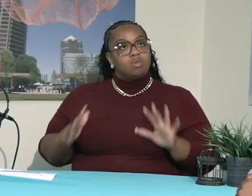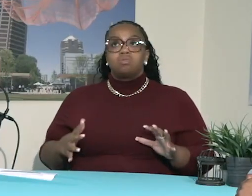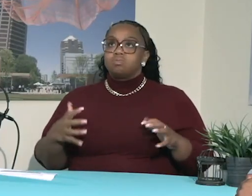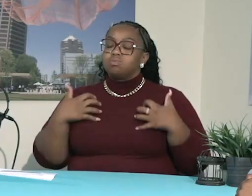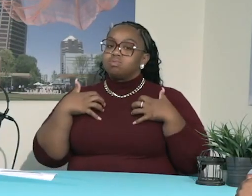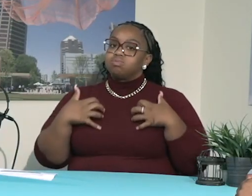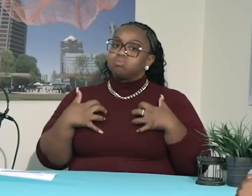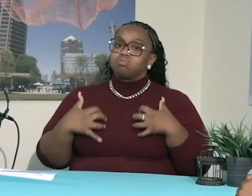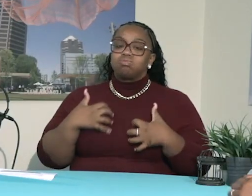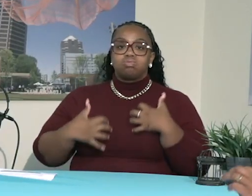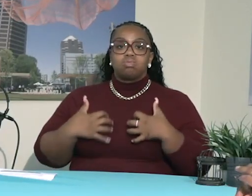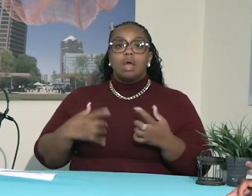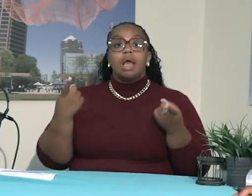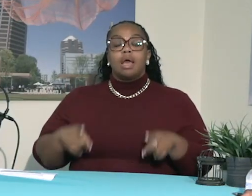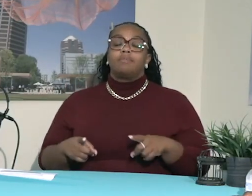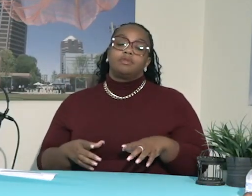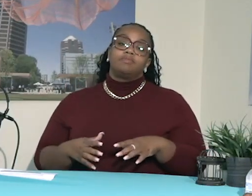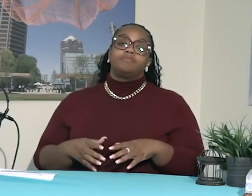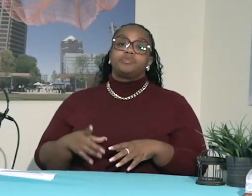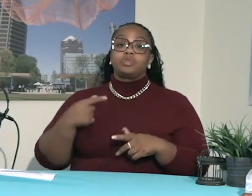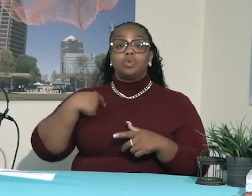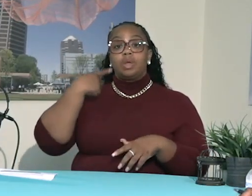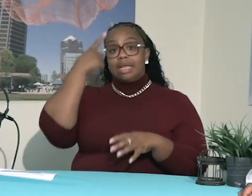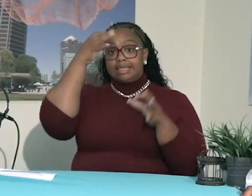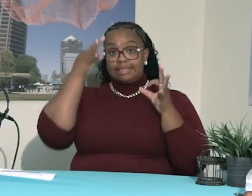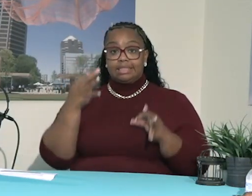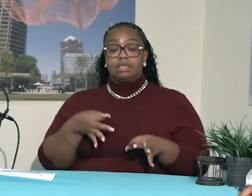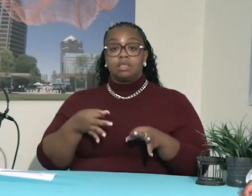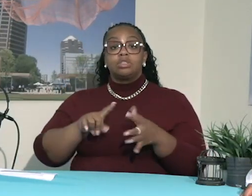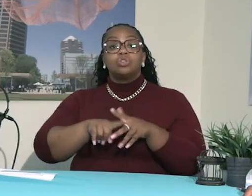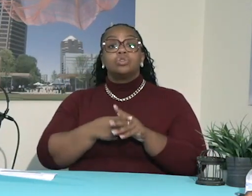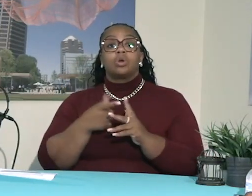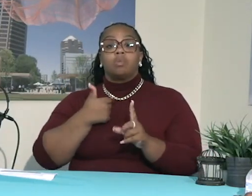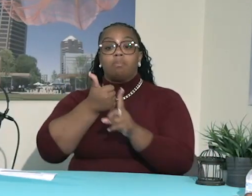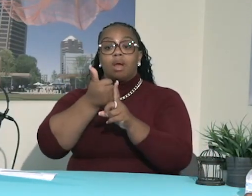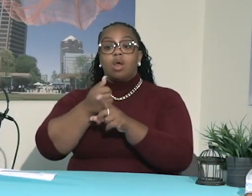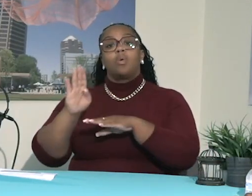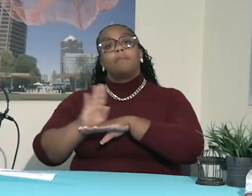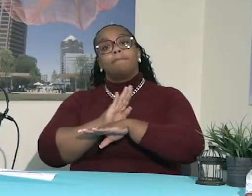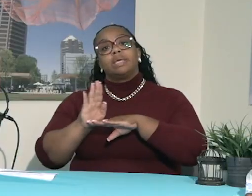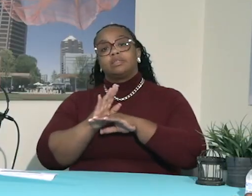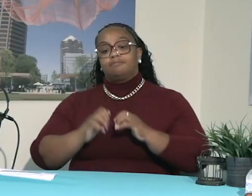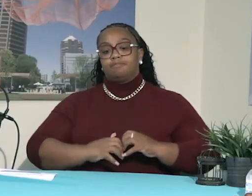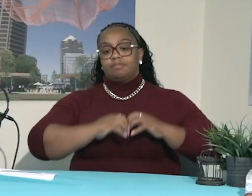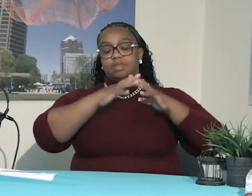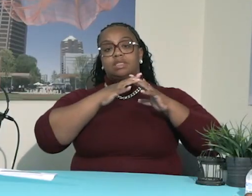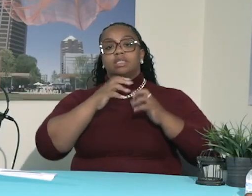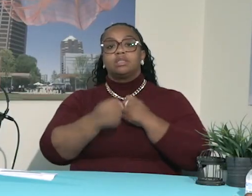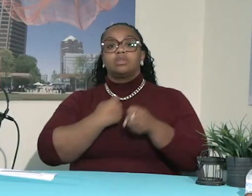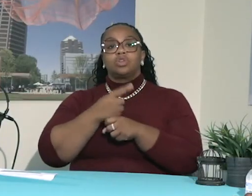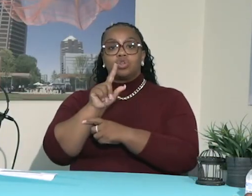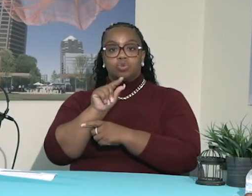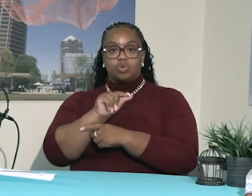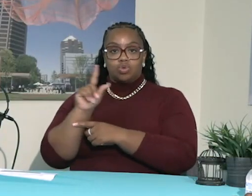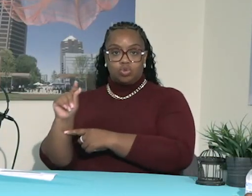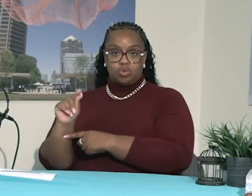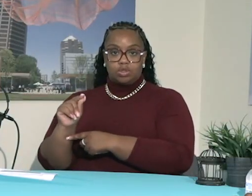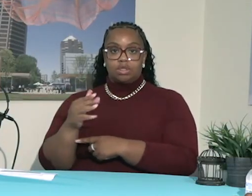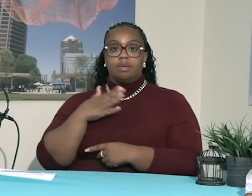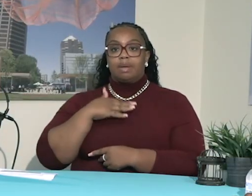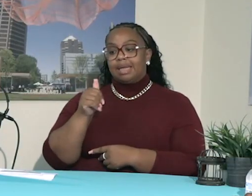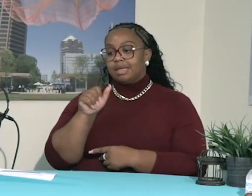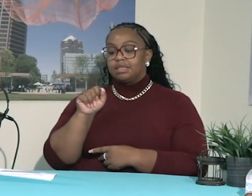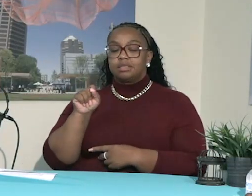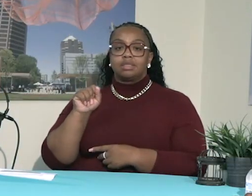just launch my own organization. And when I launched MyASL Teacher Rocks, it was created to provide accessibility solutions, American